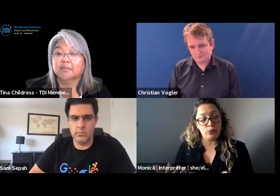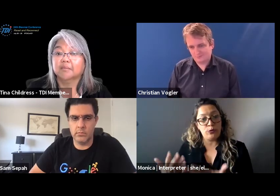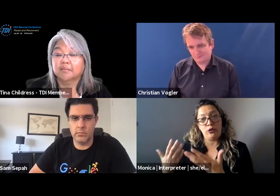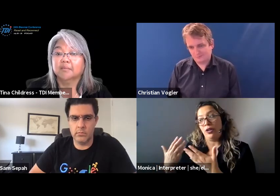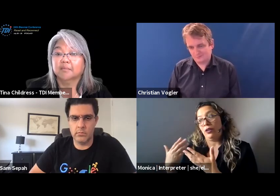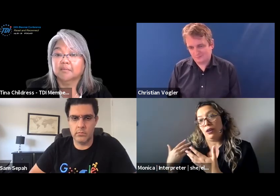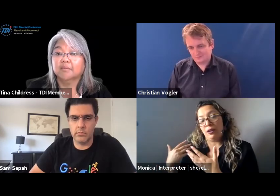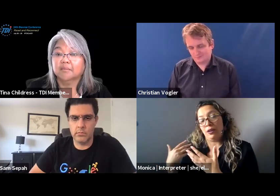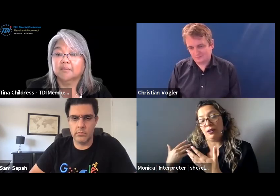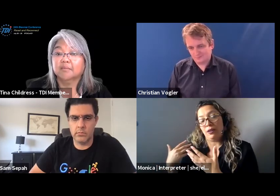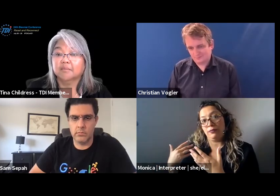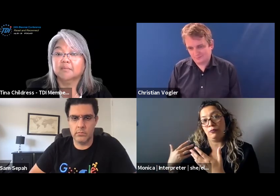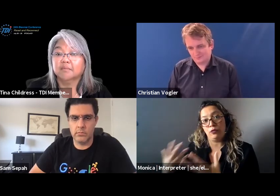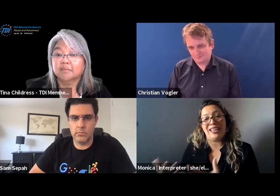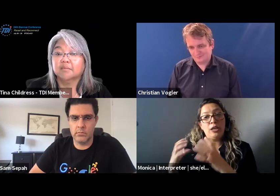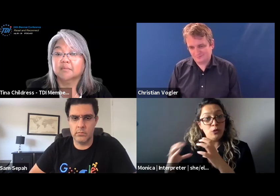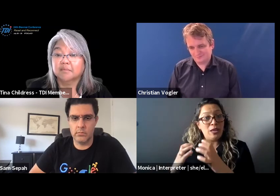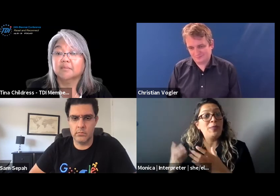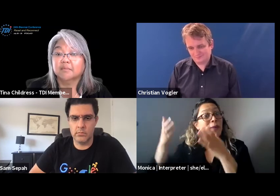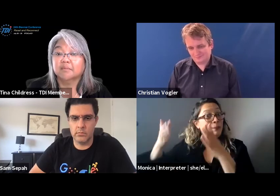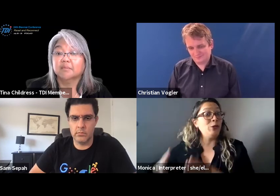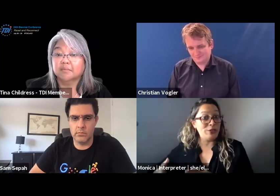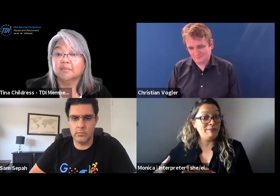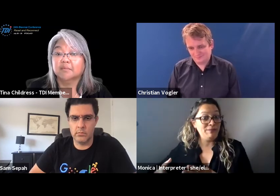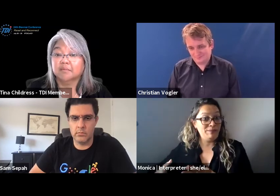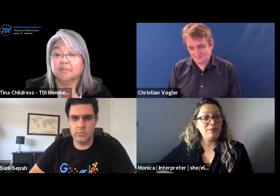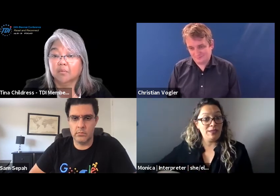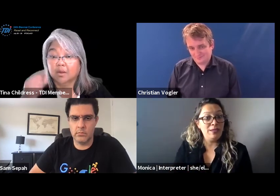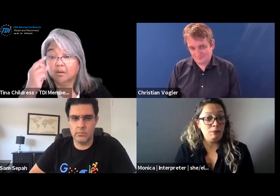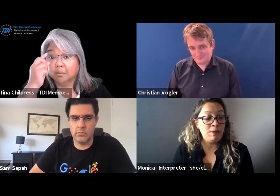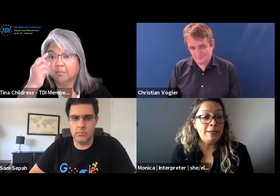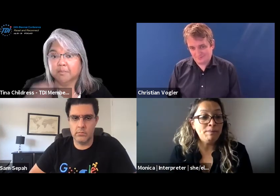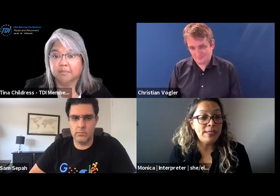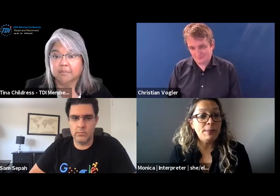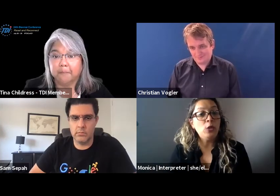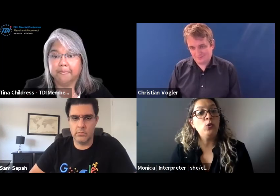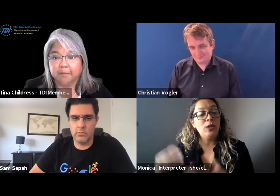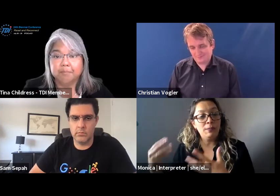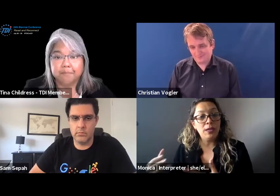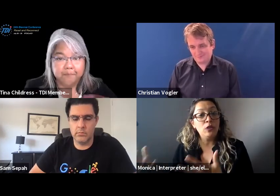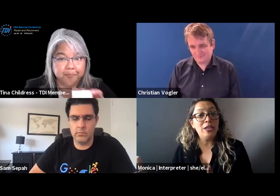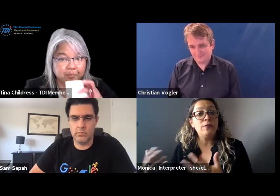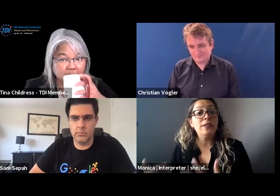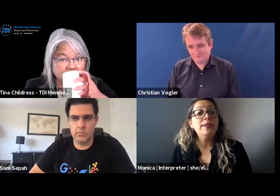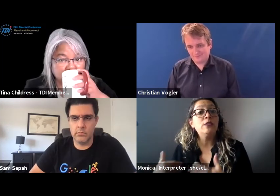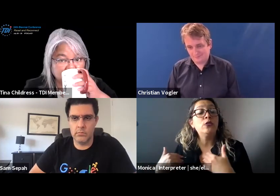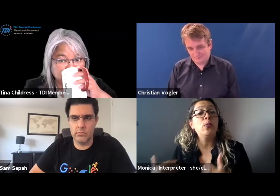interpreter that can communicate with them in person? Right? Somebody who can be a communication facilitator to support